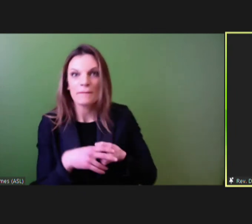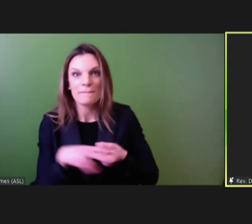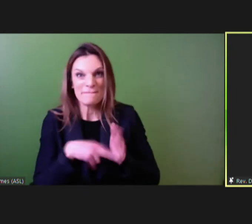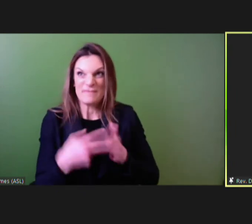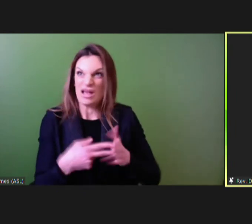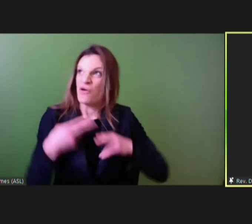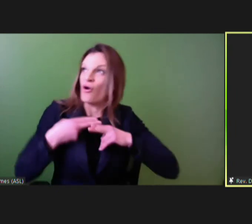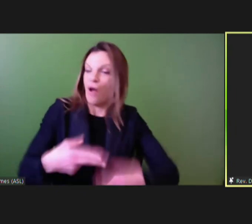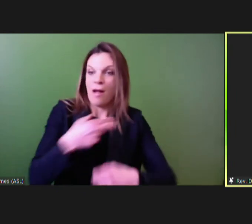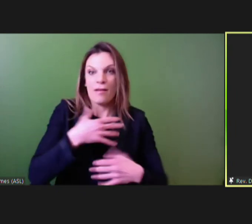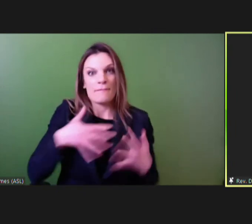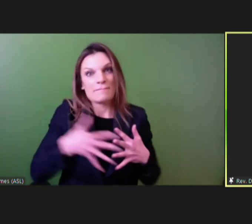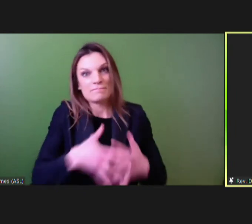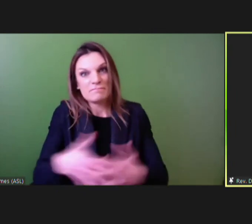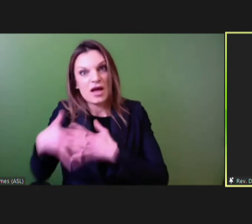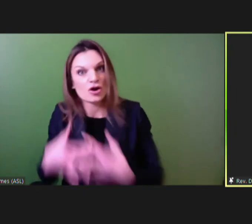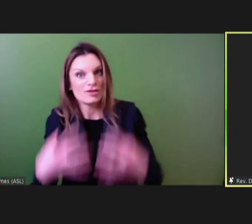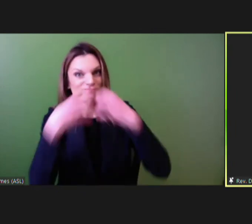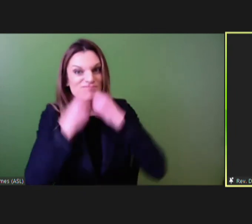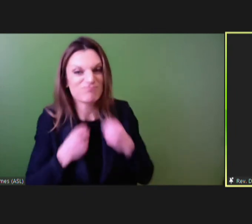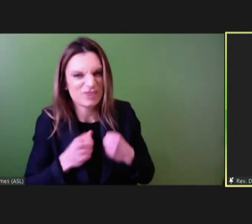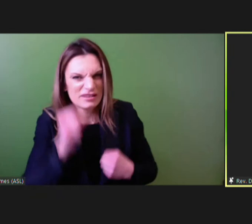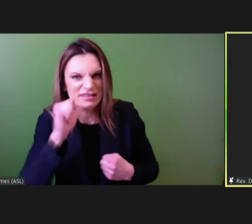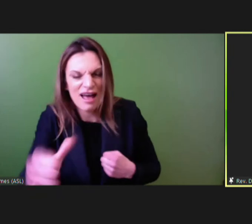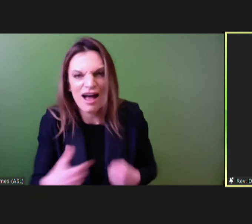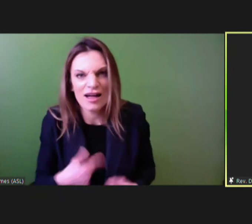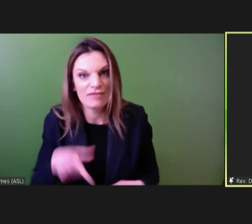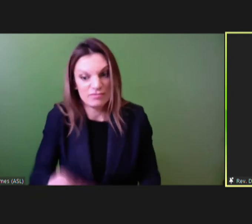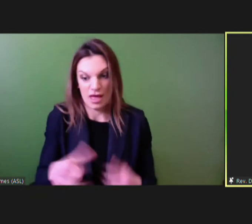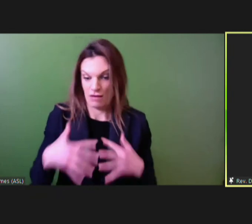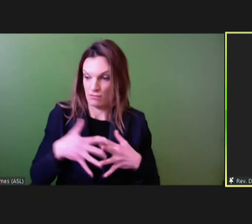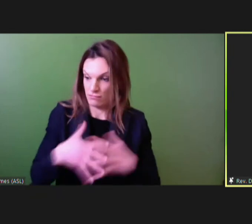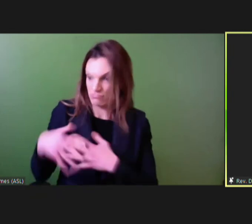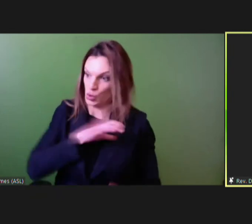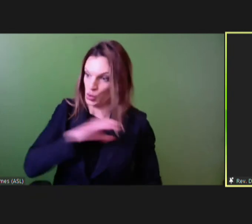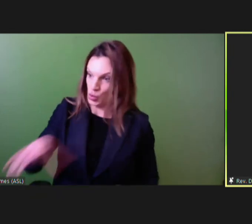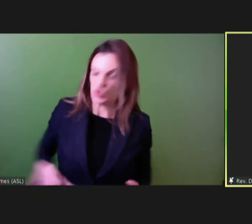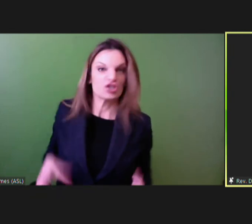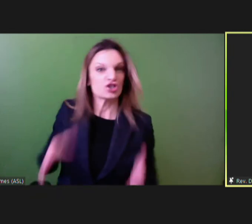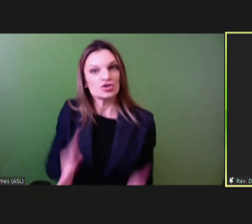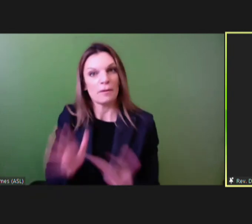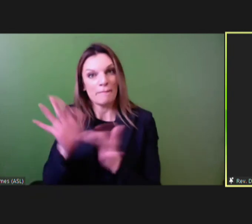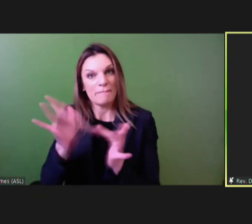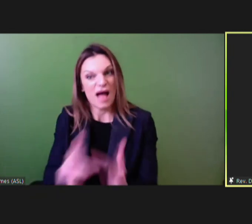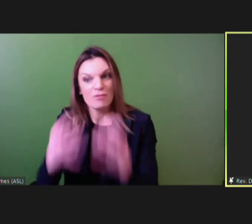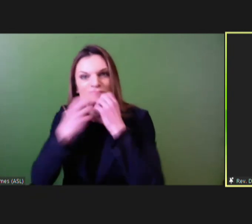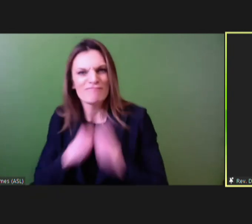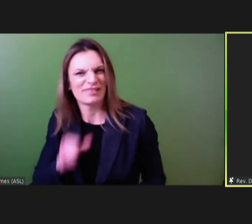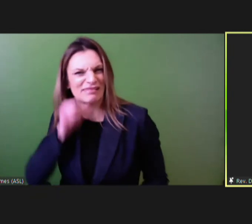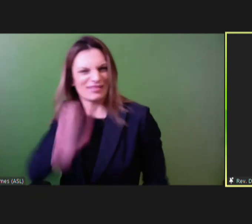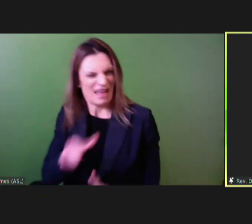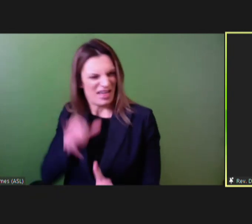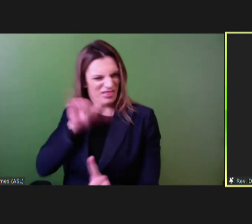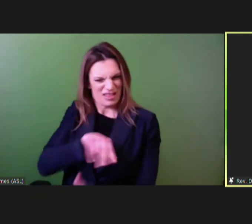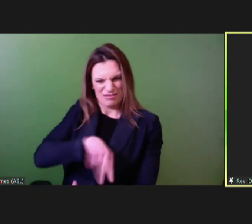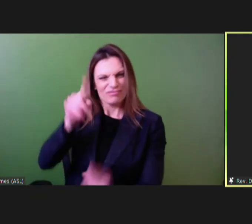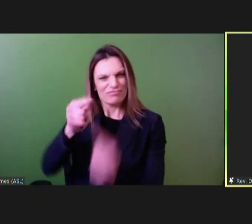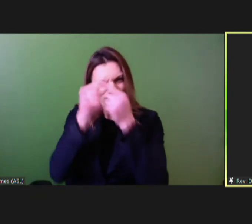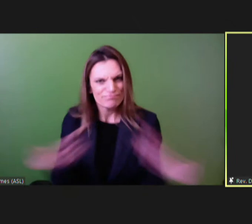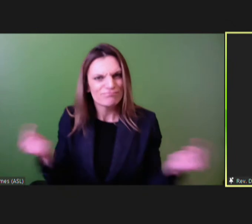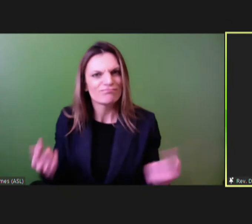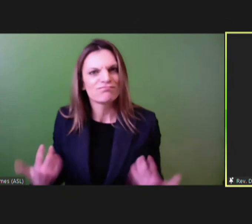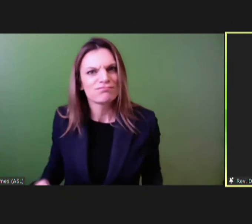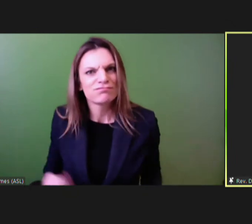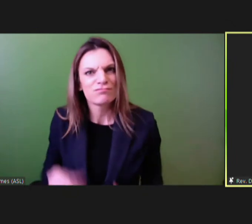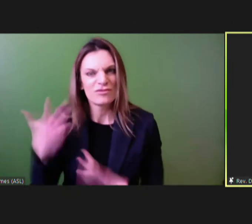anti-American, but it's anti-Bible. Matthew 25 says, Jesus, the master himself, said, "I was sick and you didn't visit me. I was naked and you